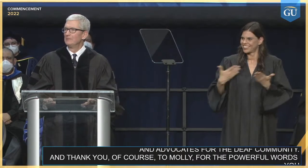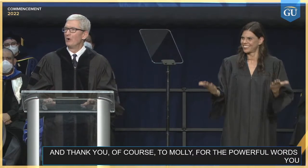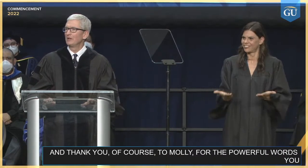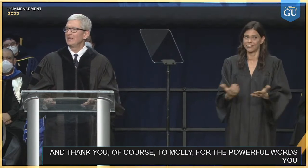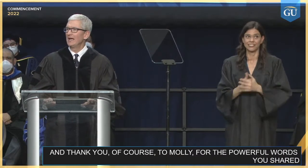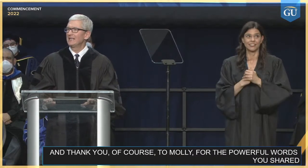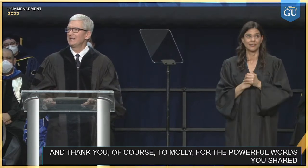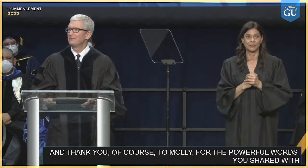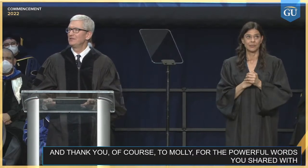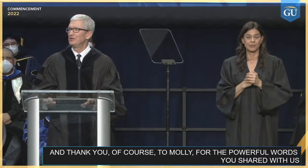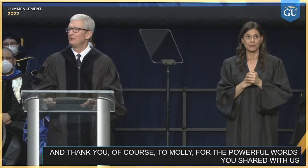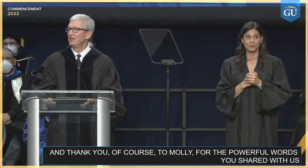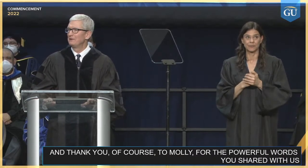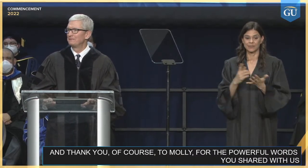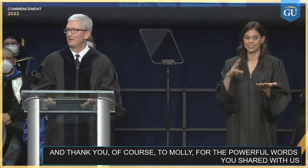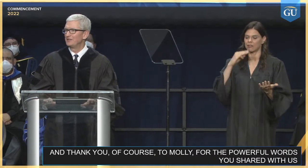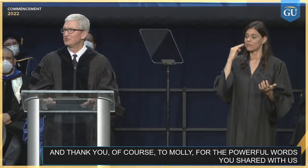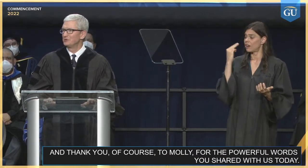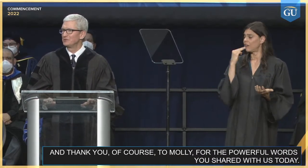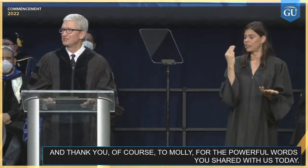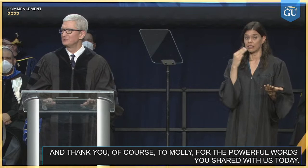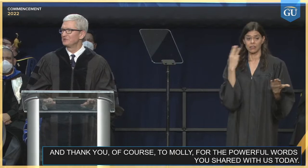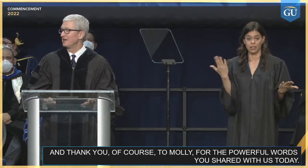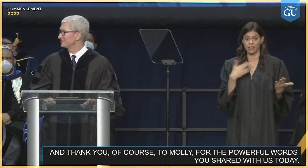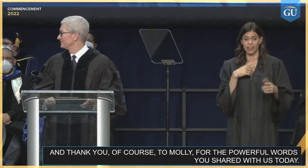Marley, I can't thank you enough for that generous introduction.